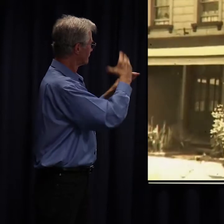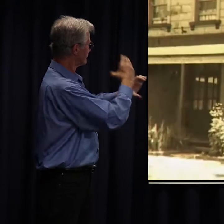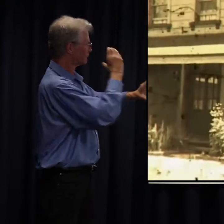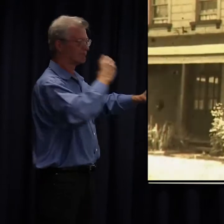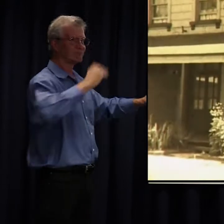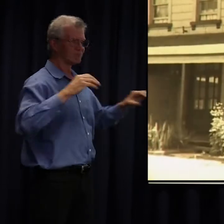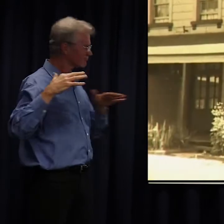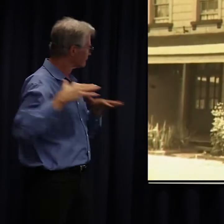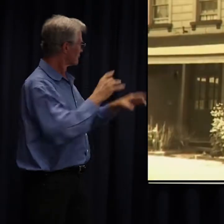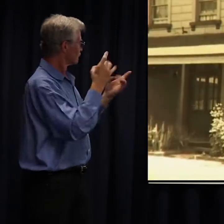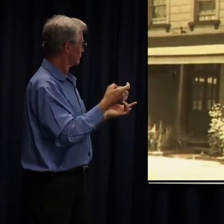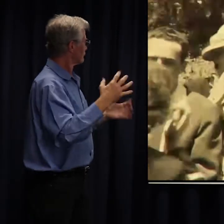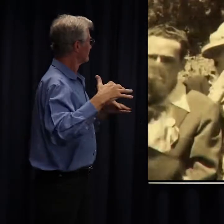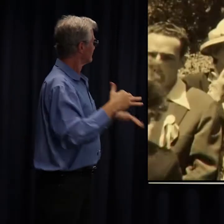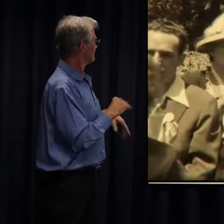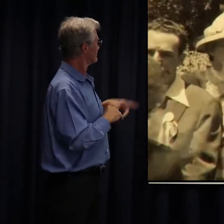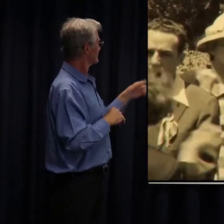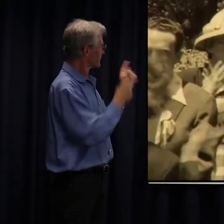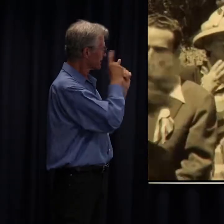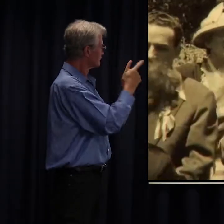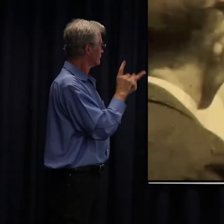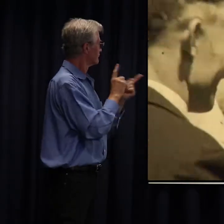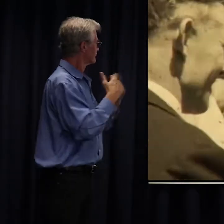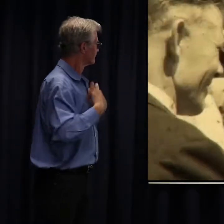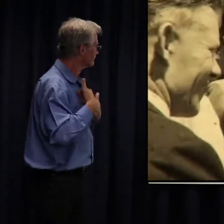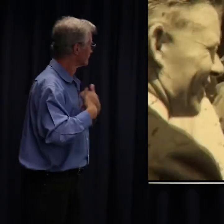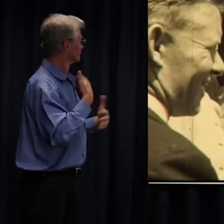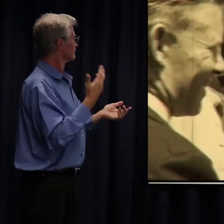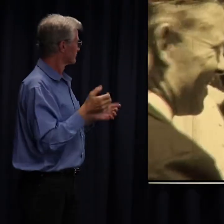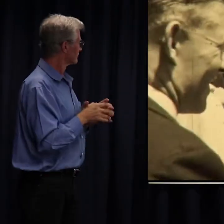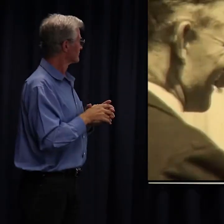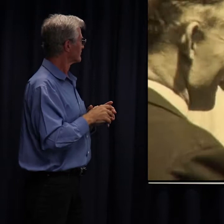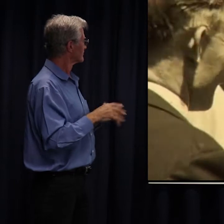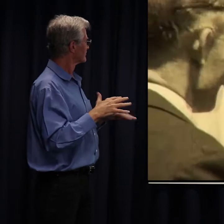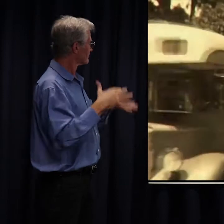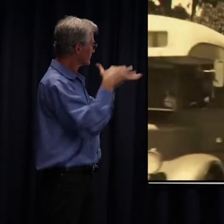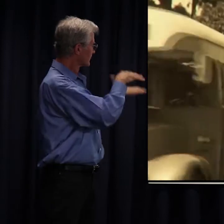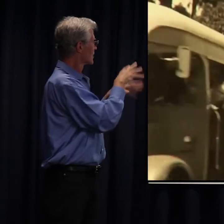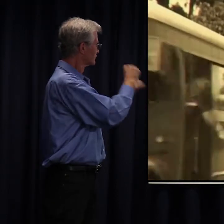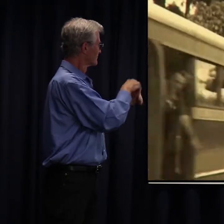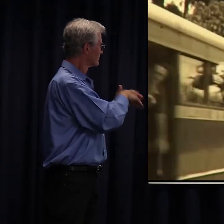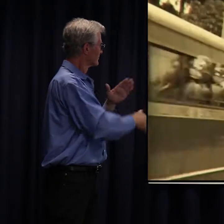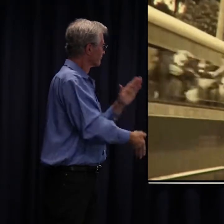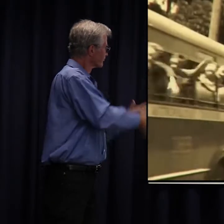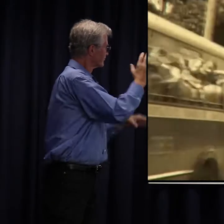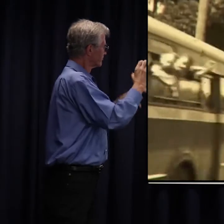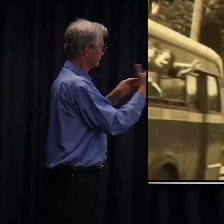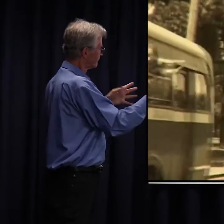the deaf people would provide tours for interstate visitors, and people were very excited to meet each other from interstate because